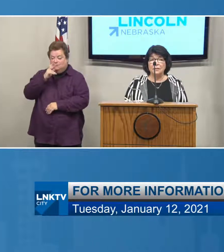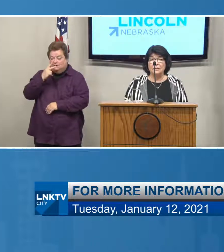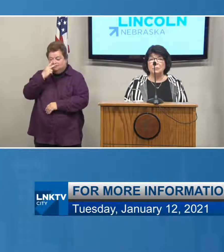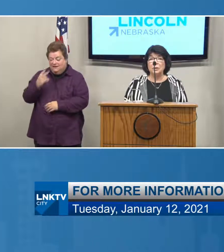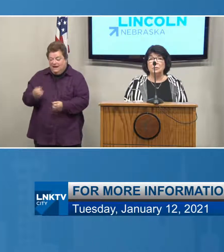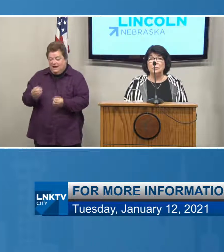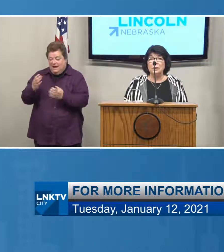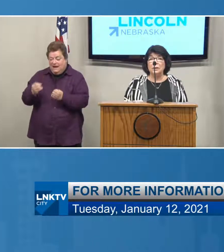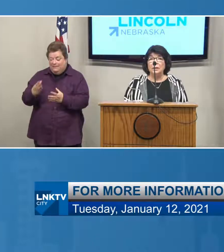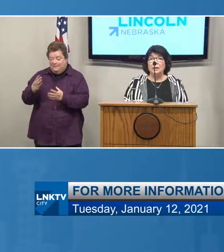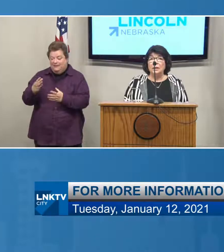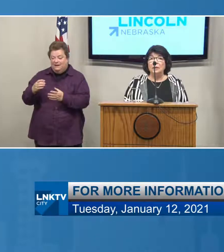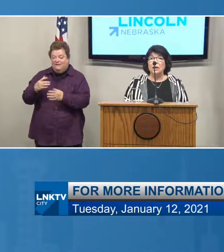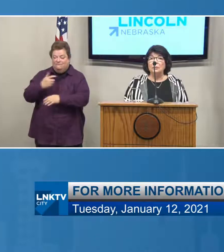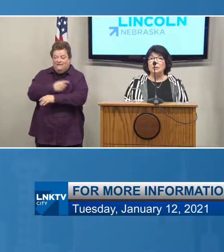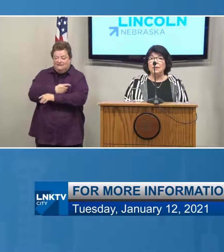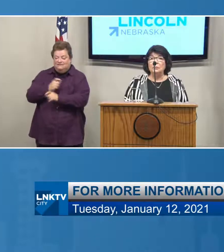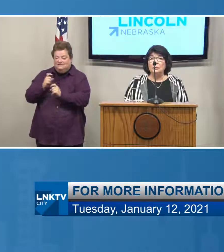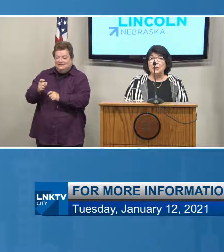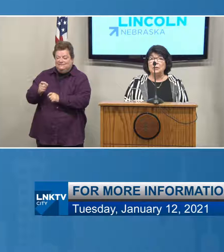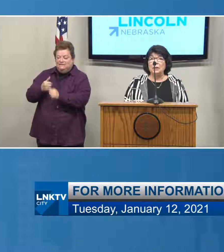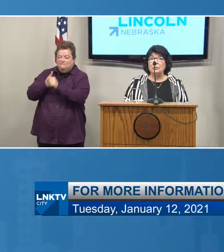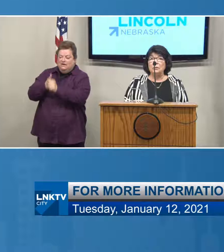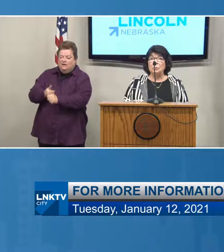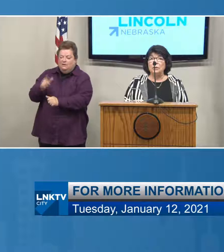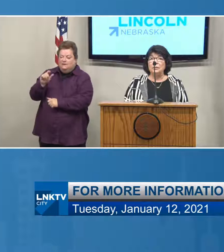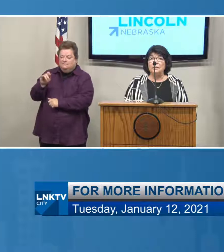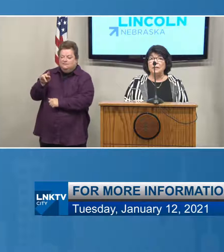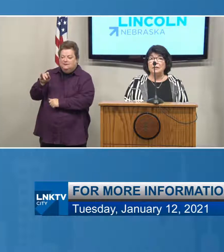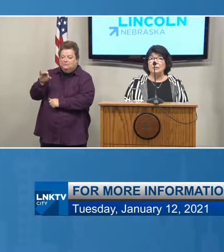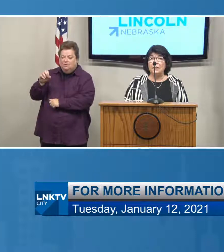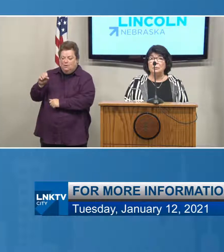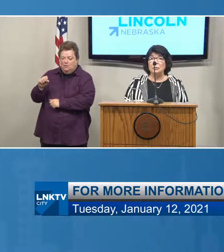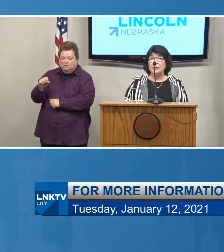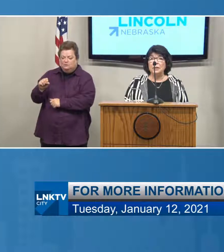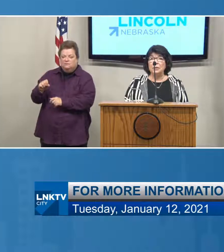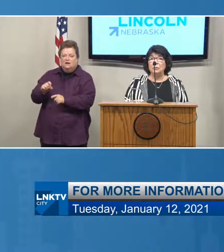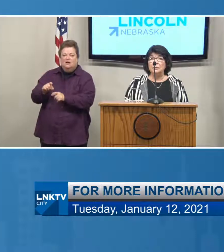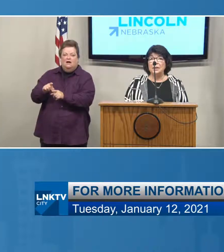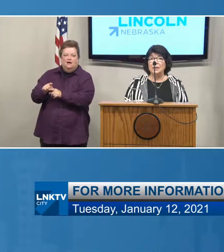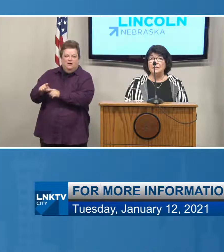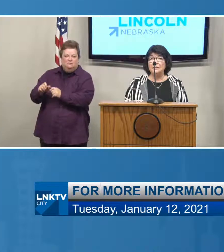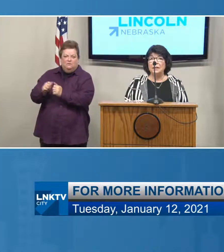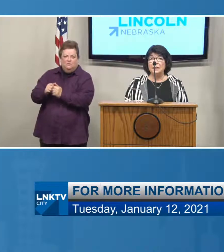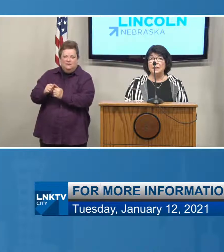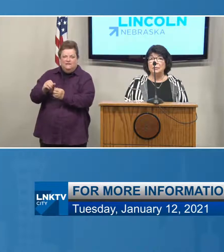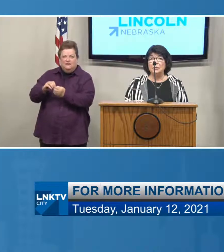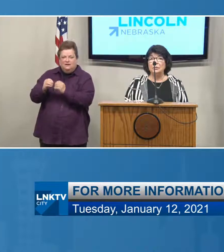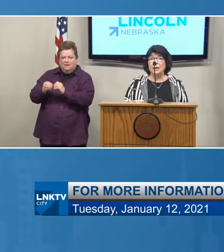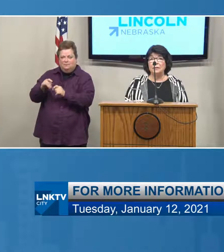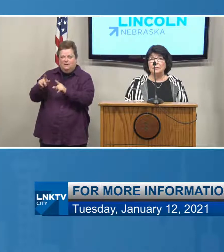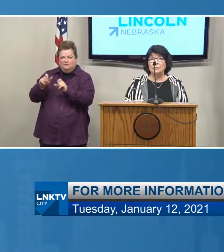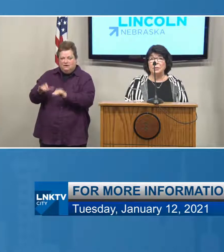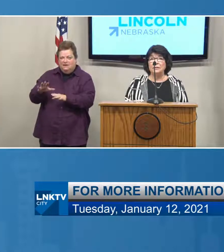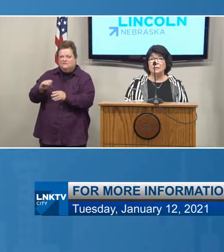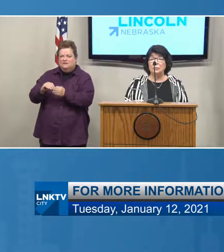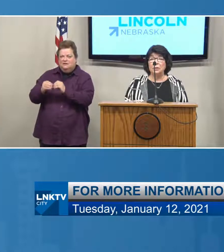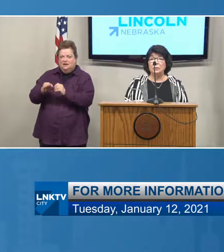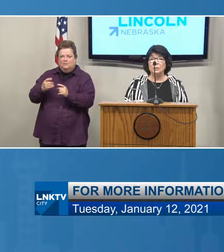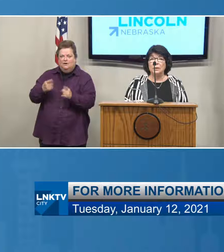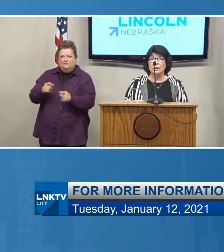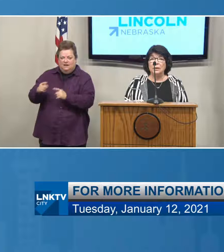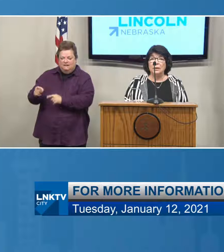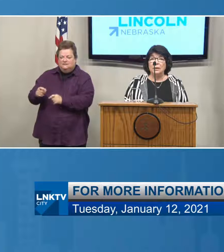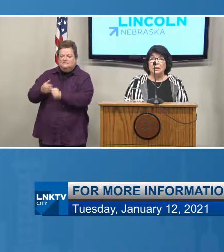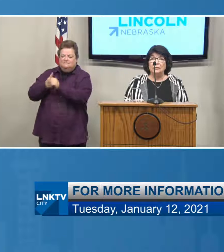given by zip code, along with the information that was previously available with the number of tests and the number of cases by zip